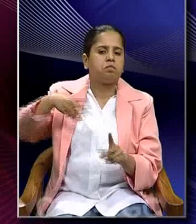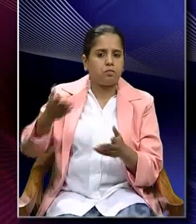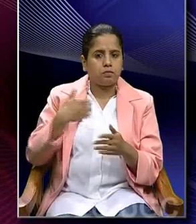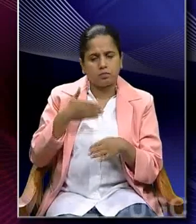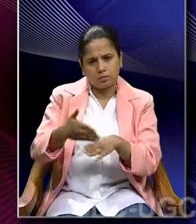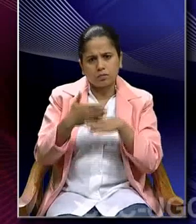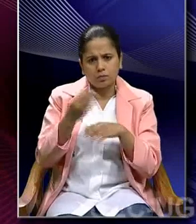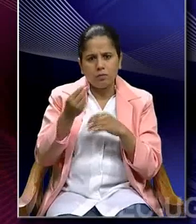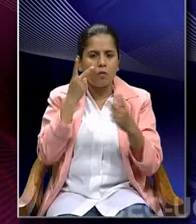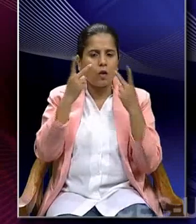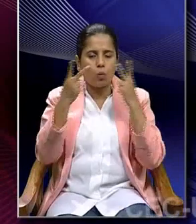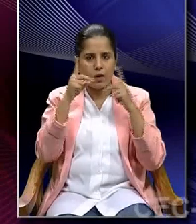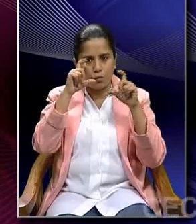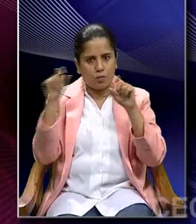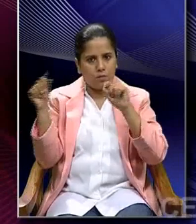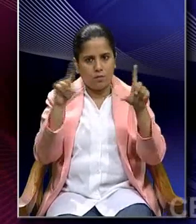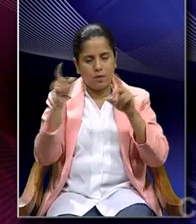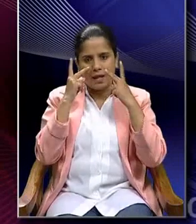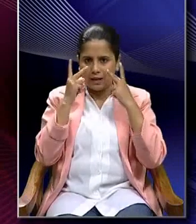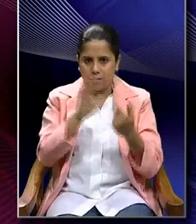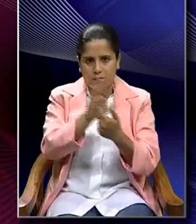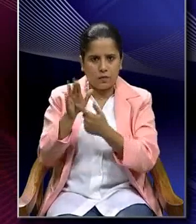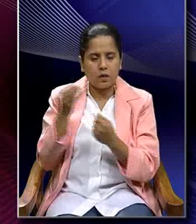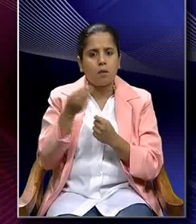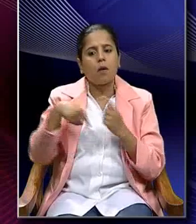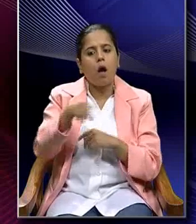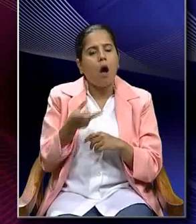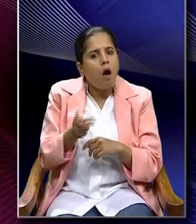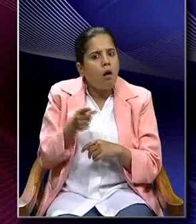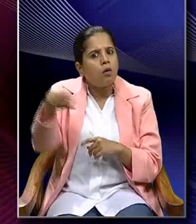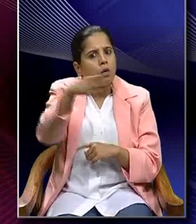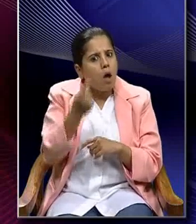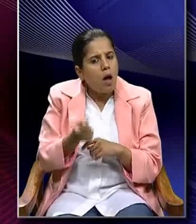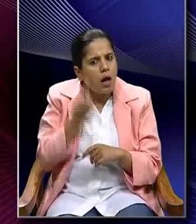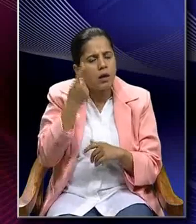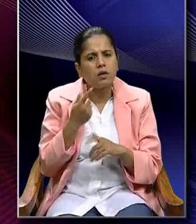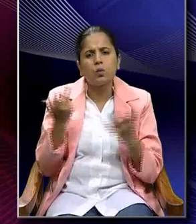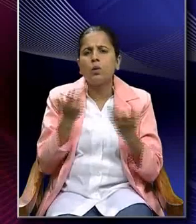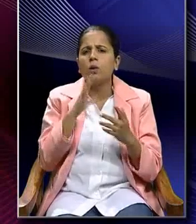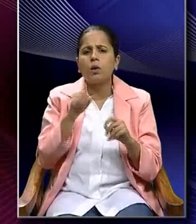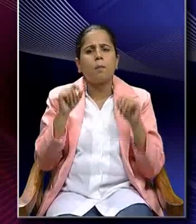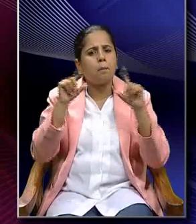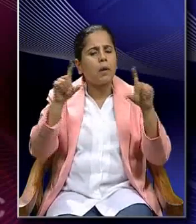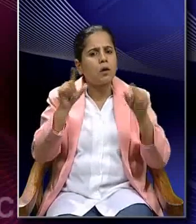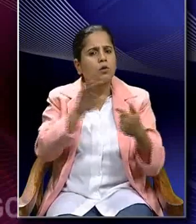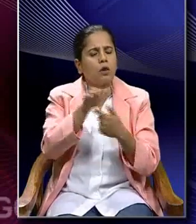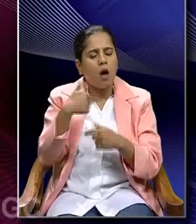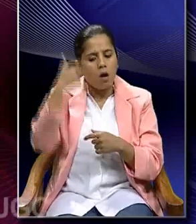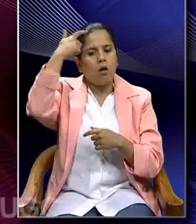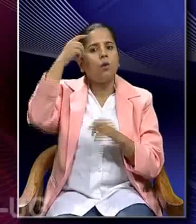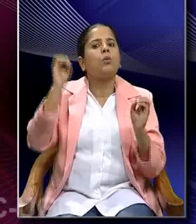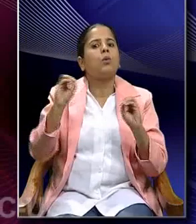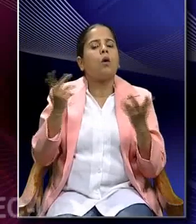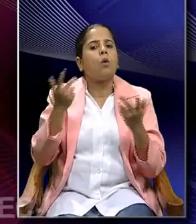sharing some visuals again to draw attention to what are the images which come to our mind. When I